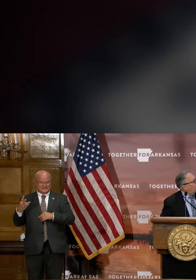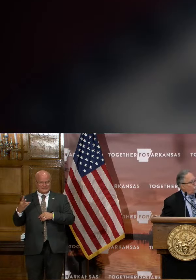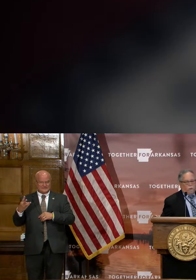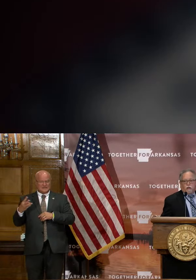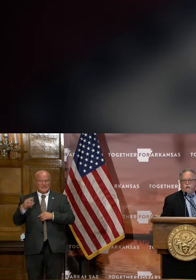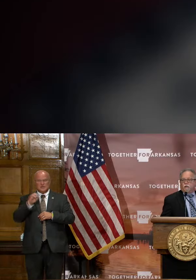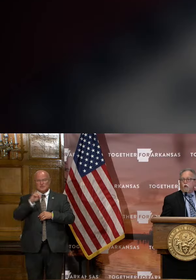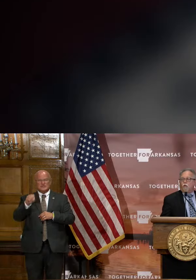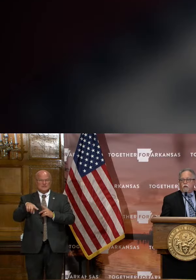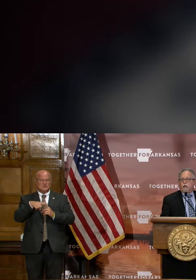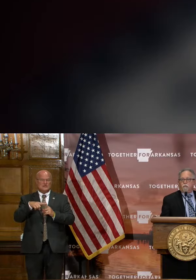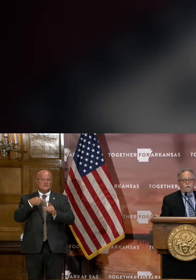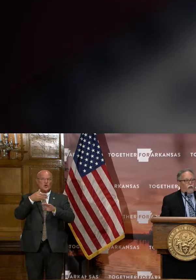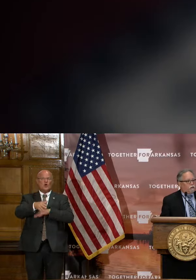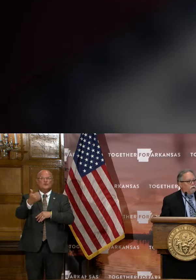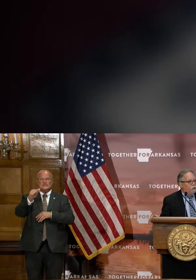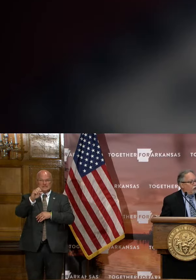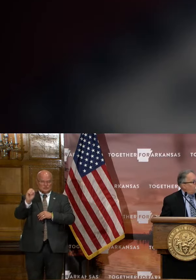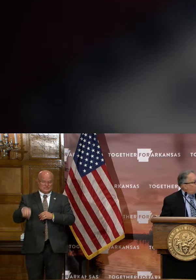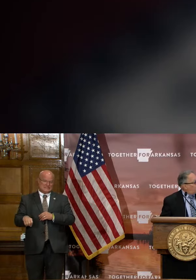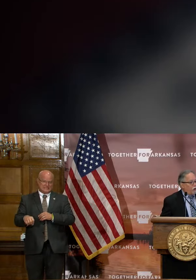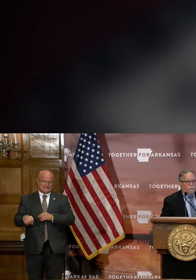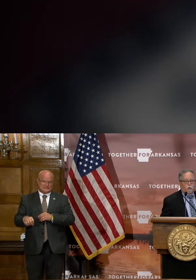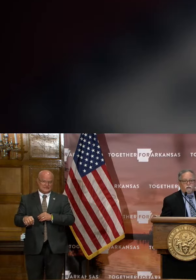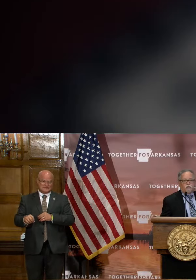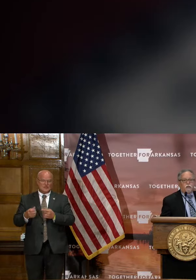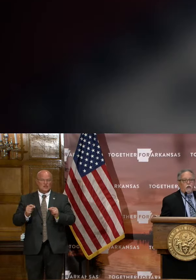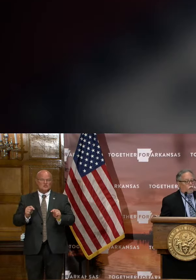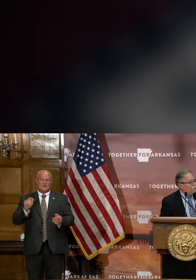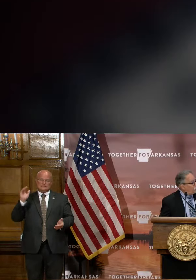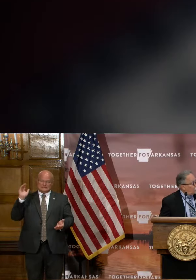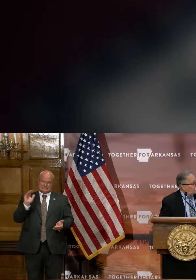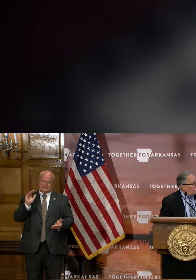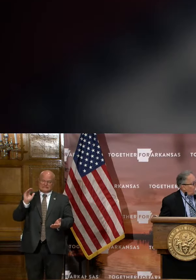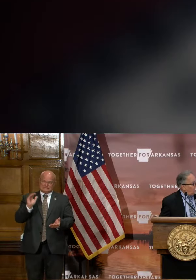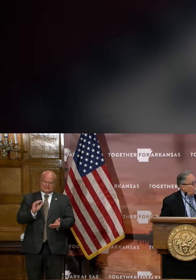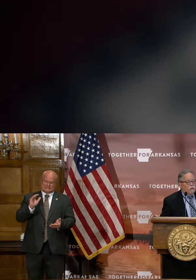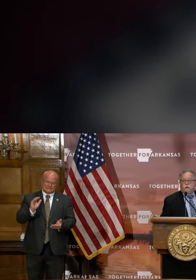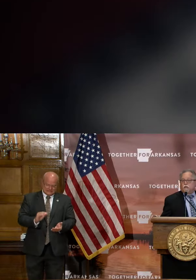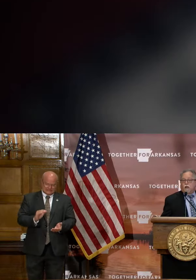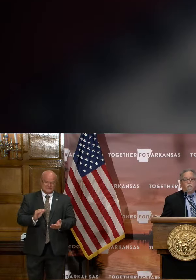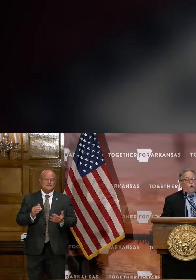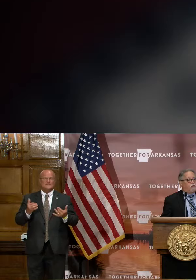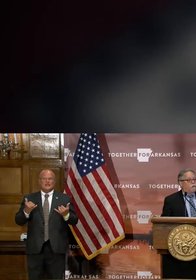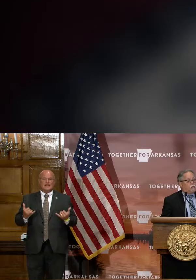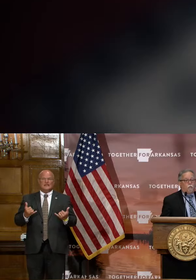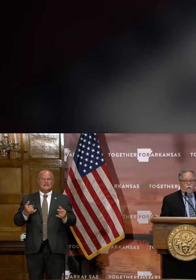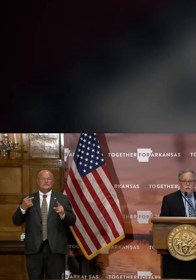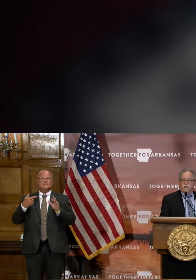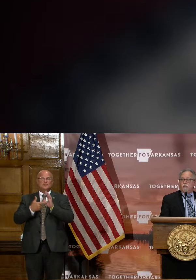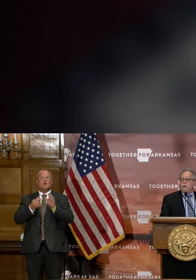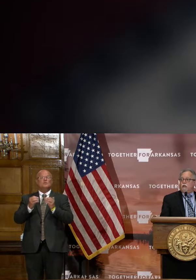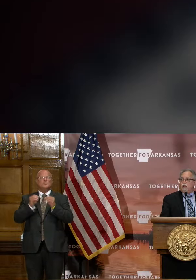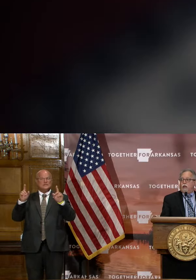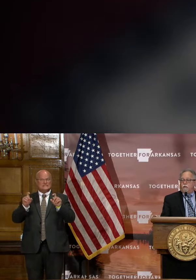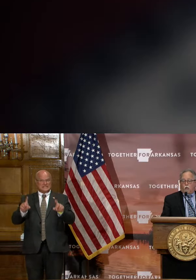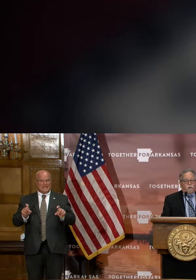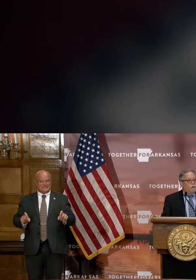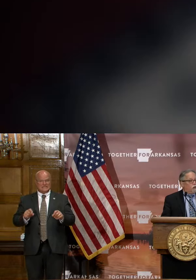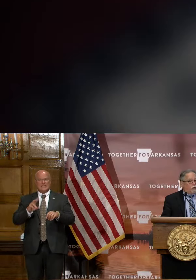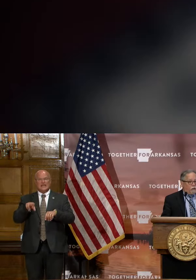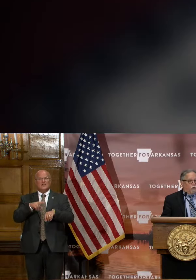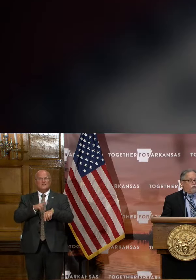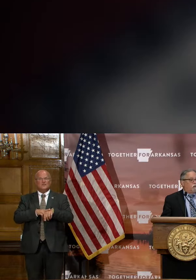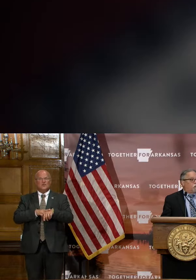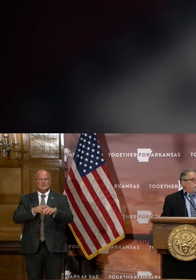percent positivity rate is over 10%, and we're trying to push this downward. So this points to more testing and, of